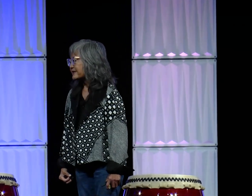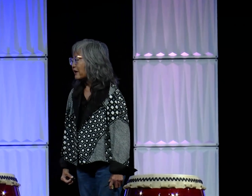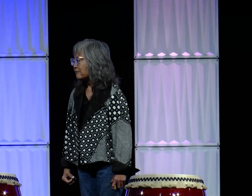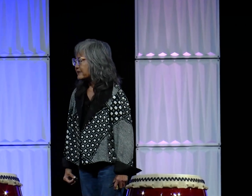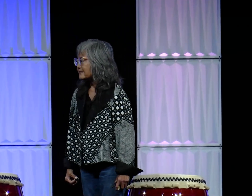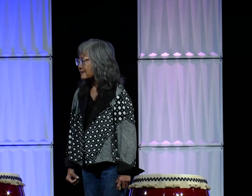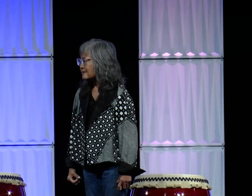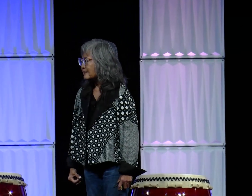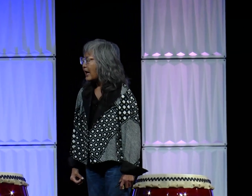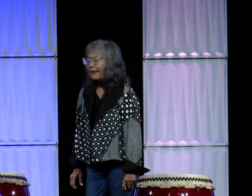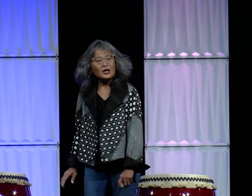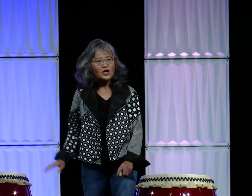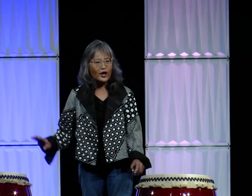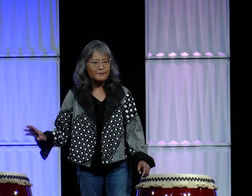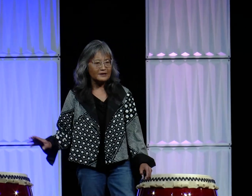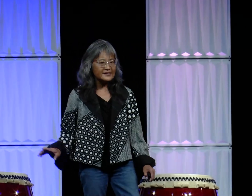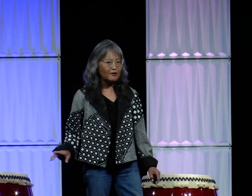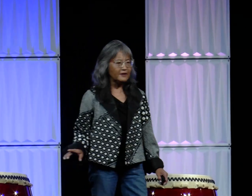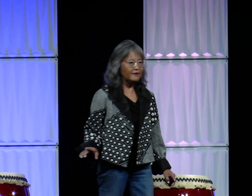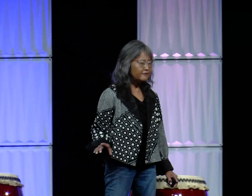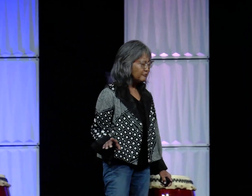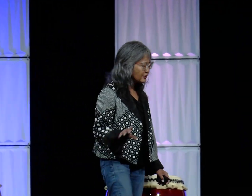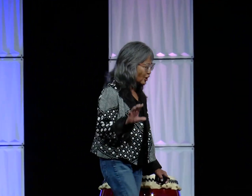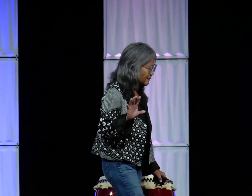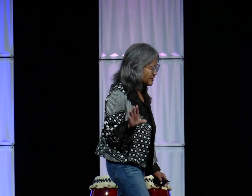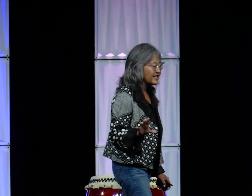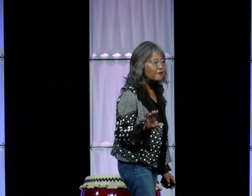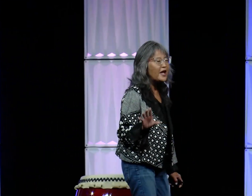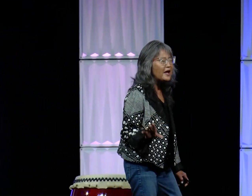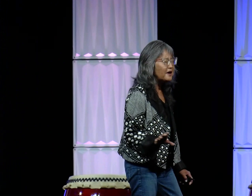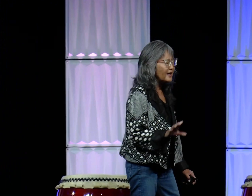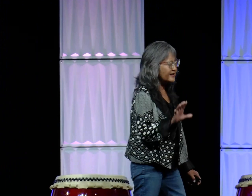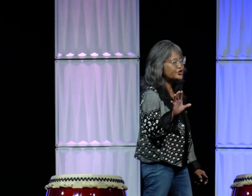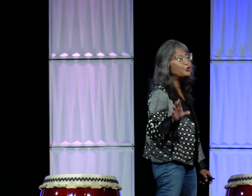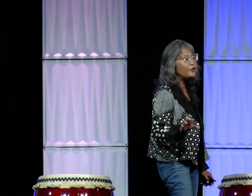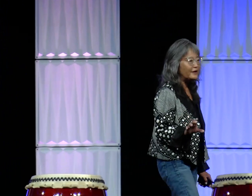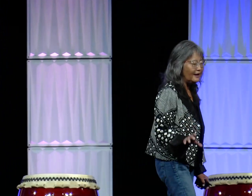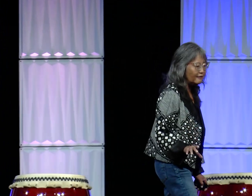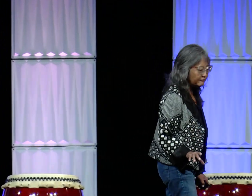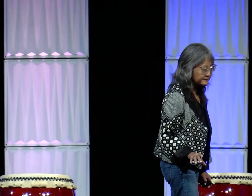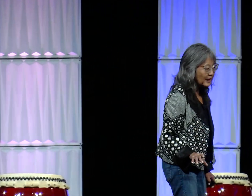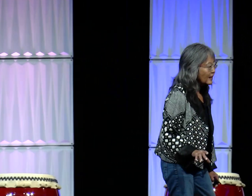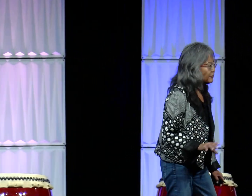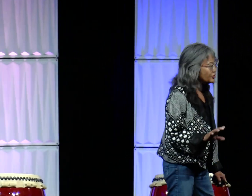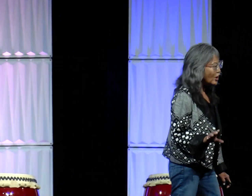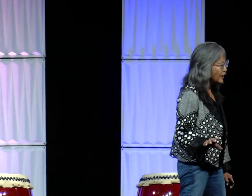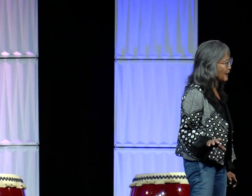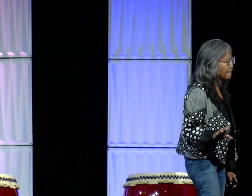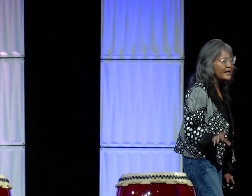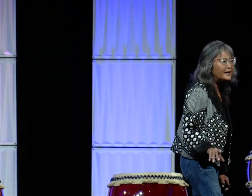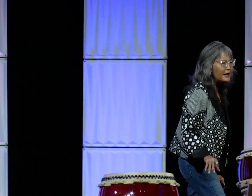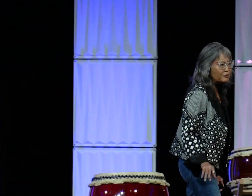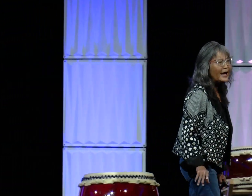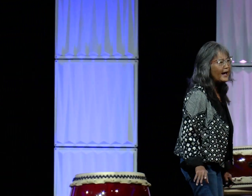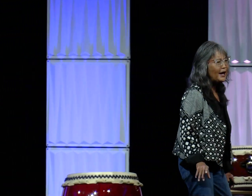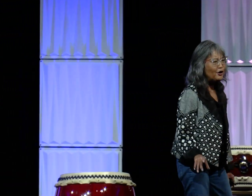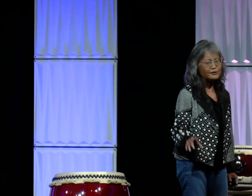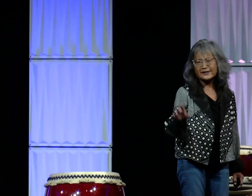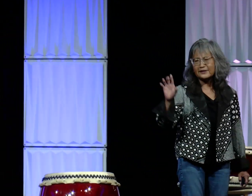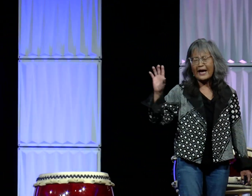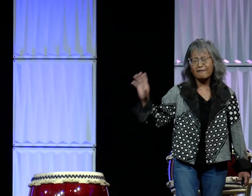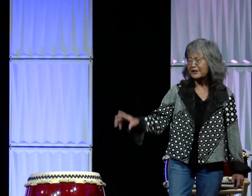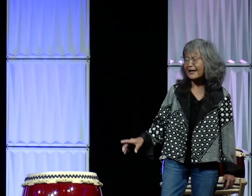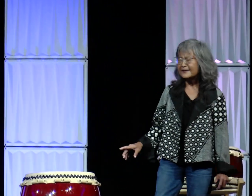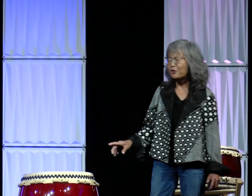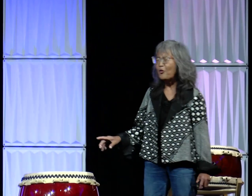love ourselves. I'm not talking about self-love. I'm not talking about self-care, like soothing love. I'm not talking about painting our nails